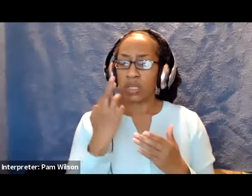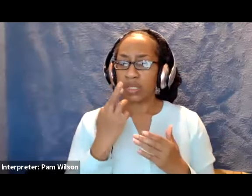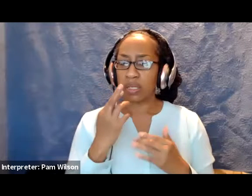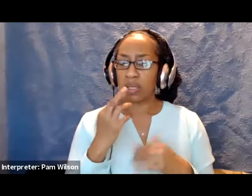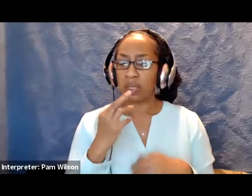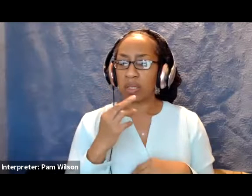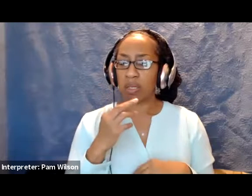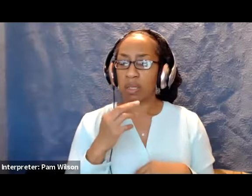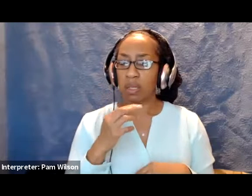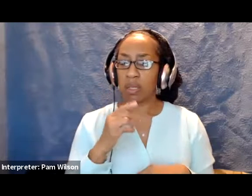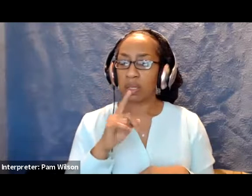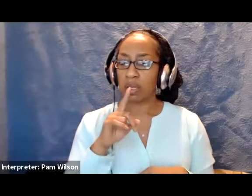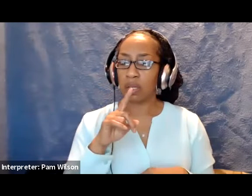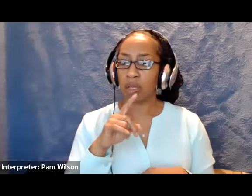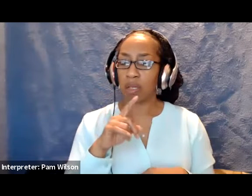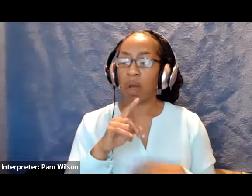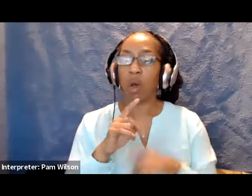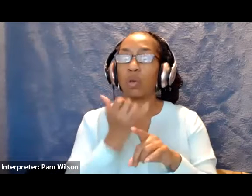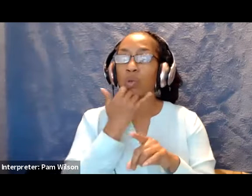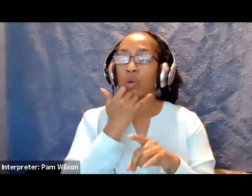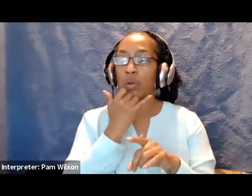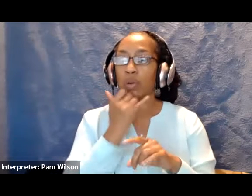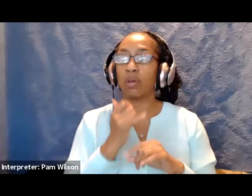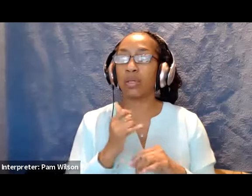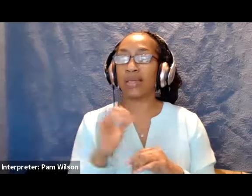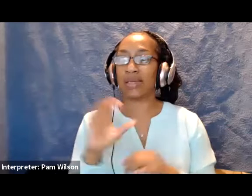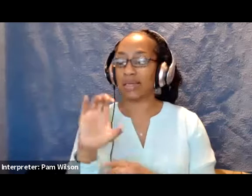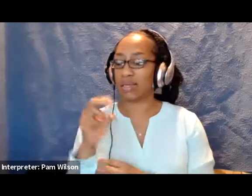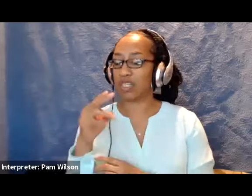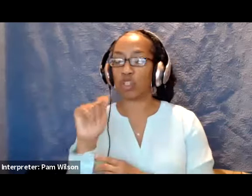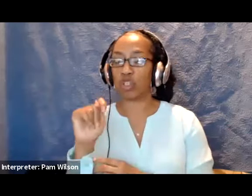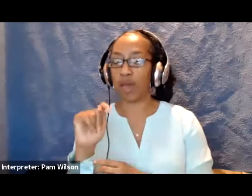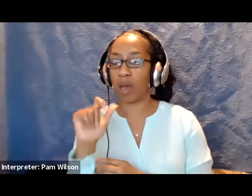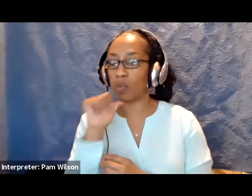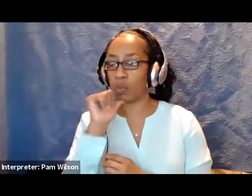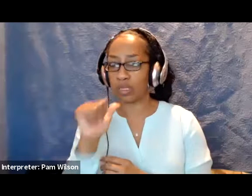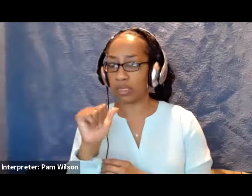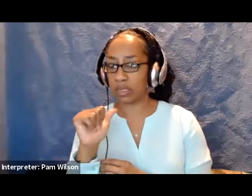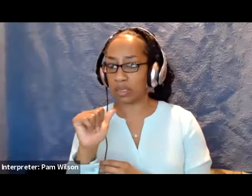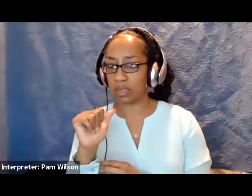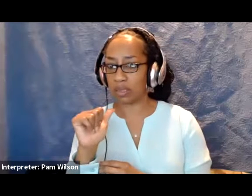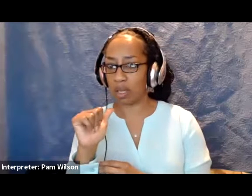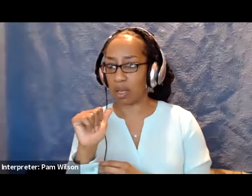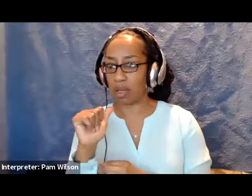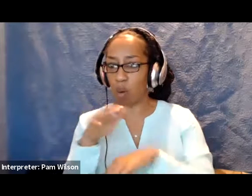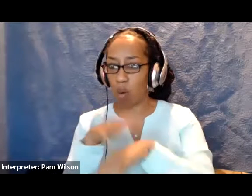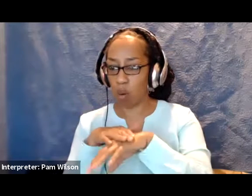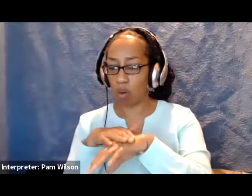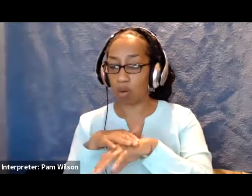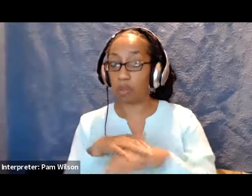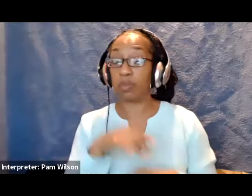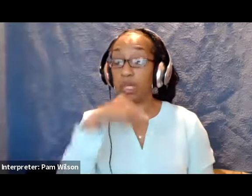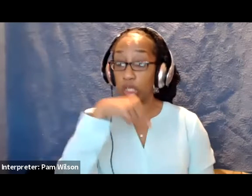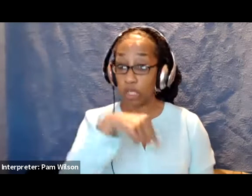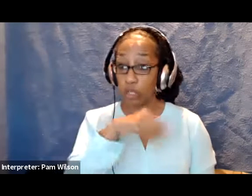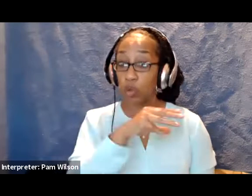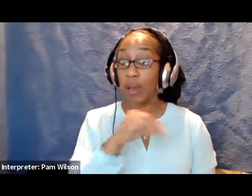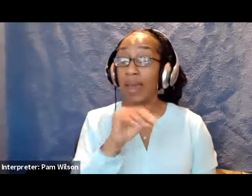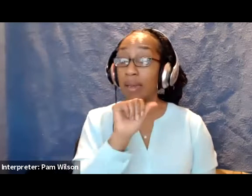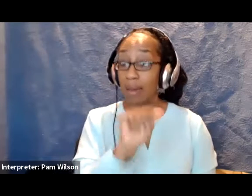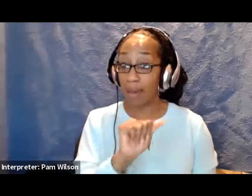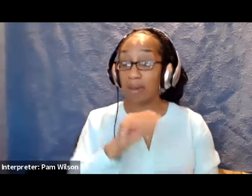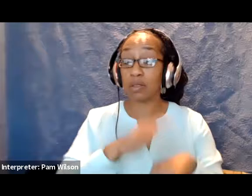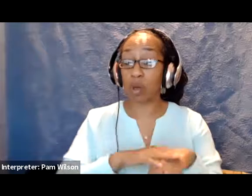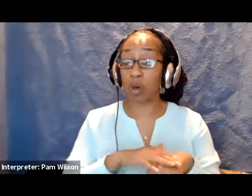for this meeting. Oh, actually it was. Chat was what was not enabled. Q&A is. You can enable a practice